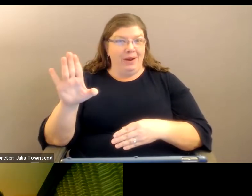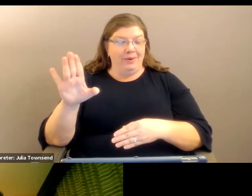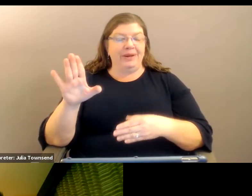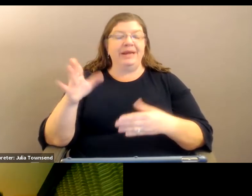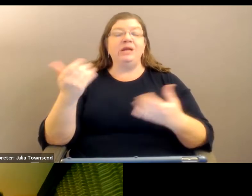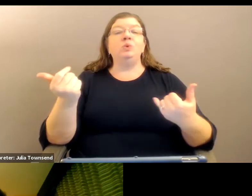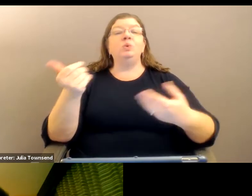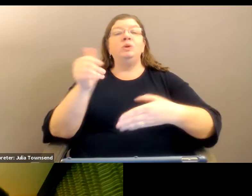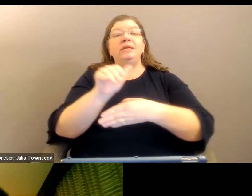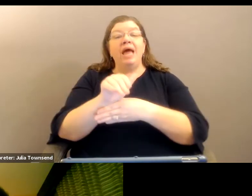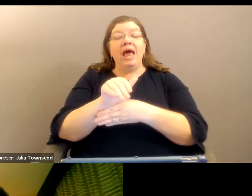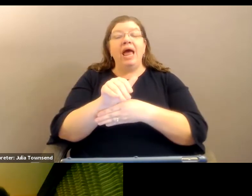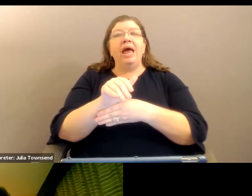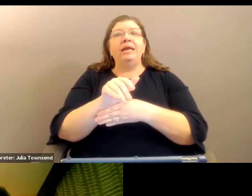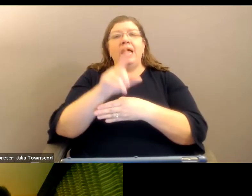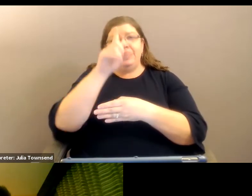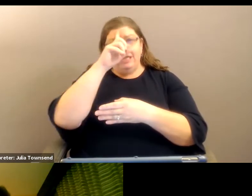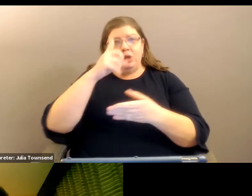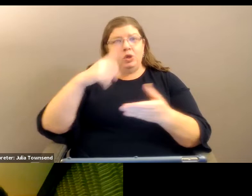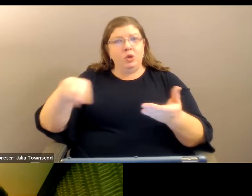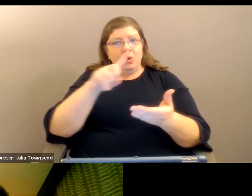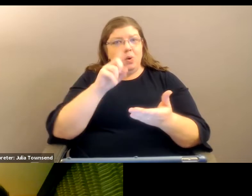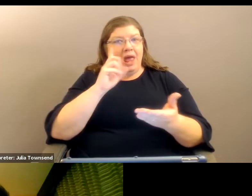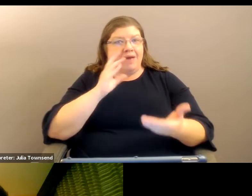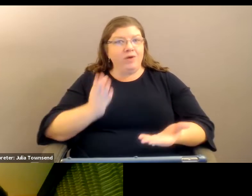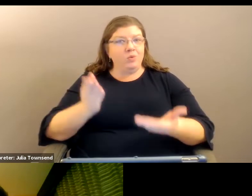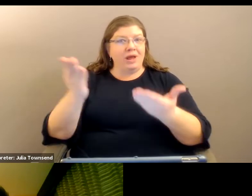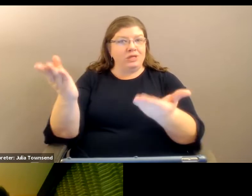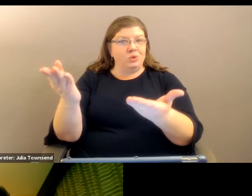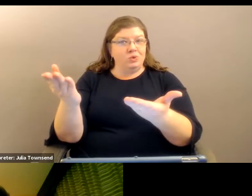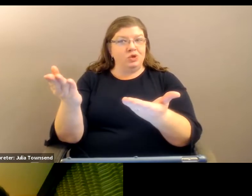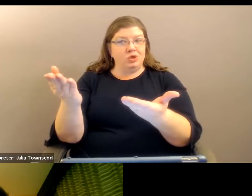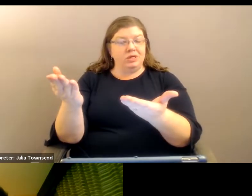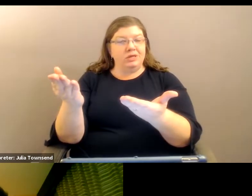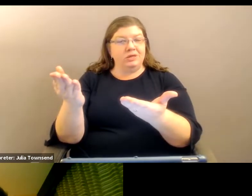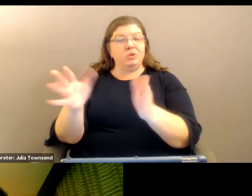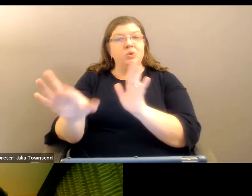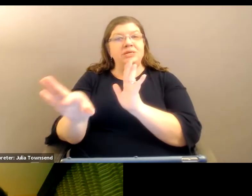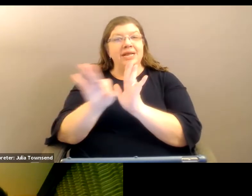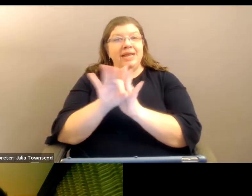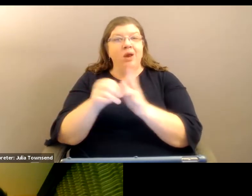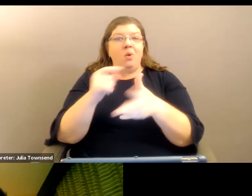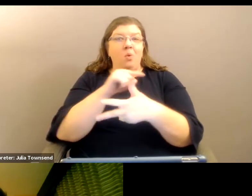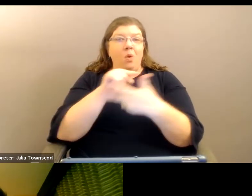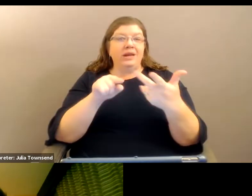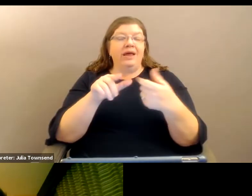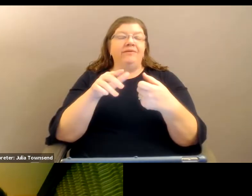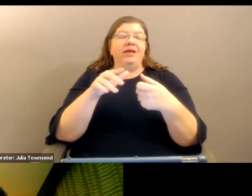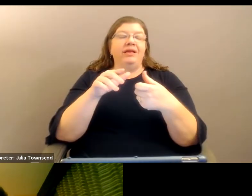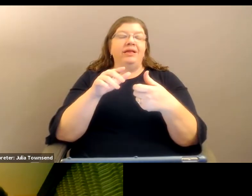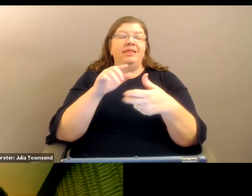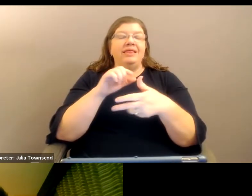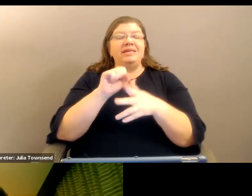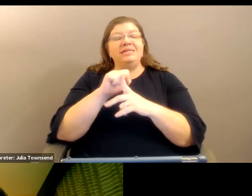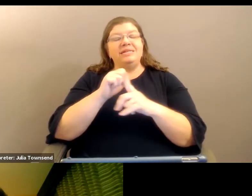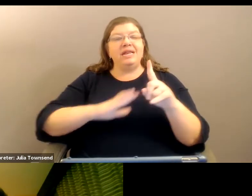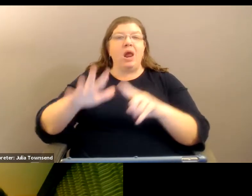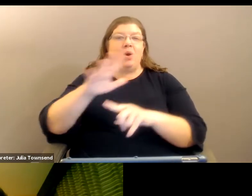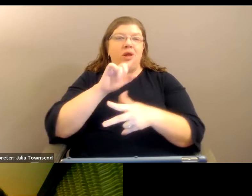Tonight, I do believe you have a resolution to select one of the trustee area scenarios,